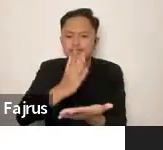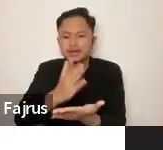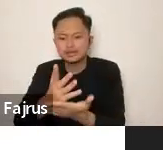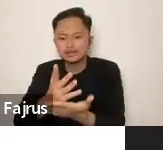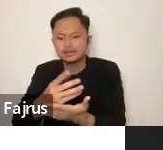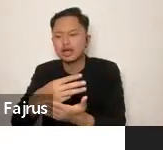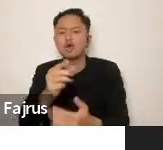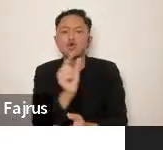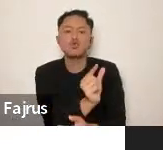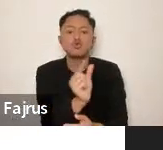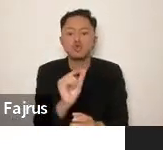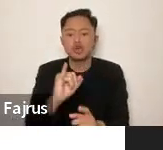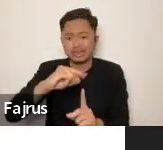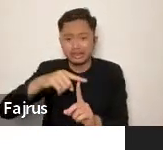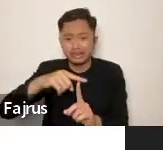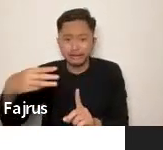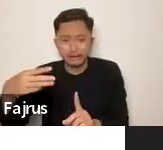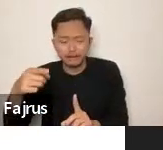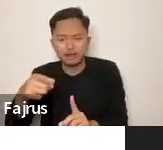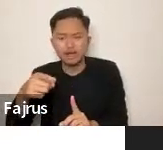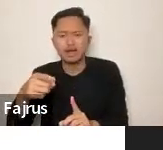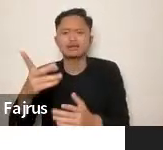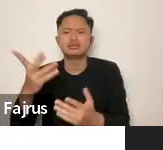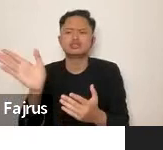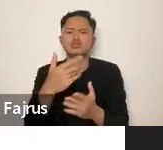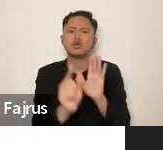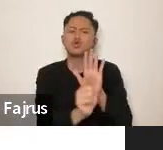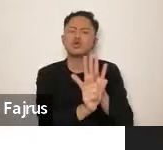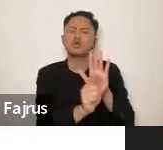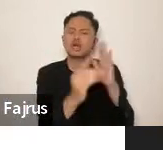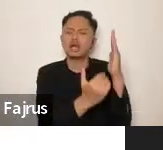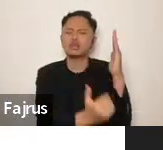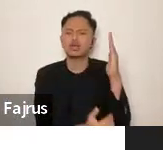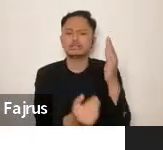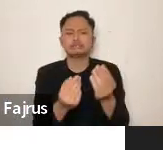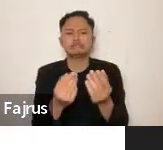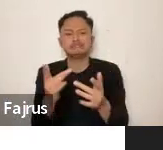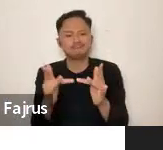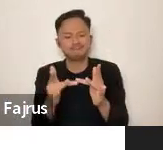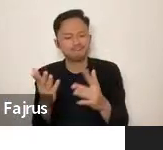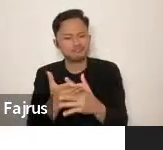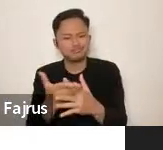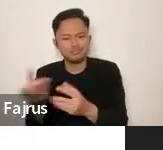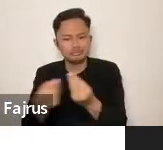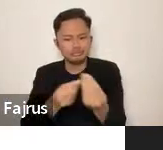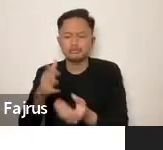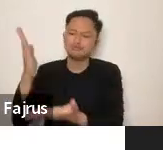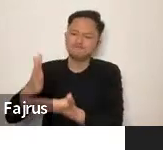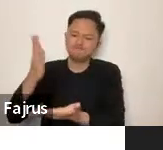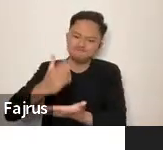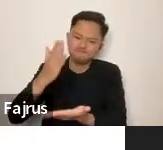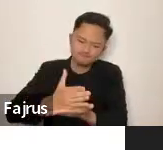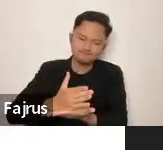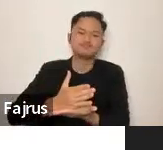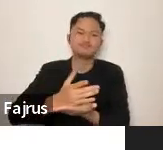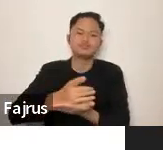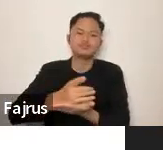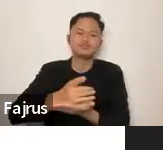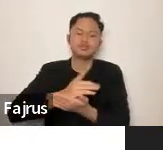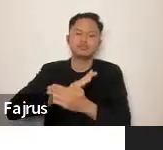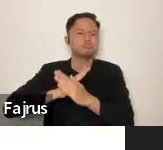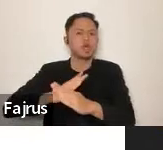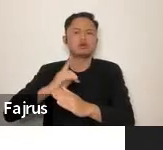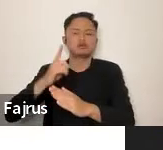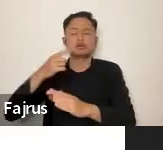has been a major source of chilling effect for activists who wish to use